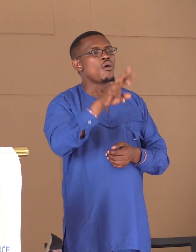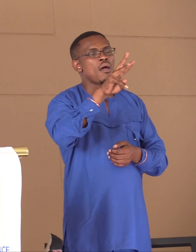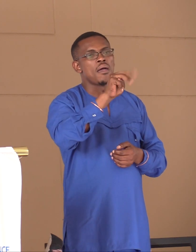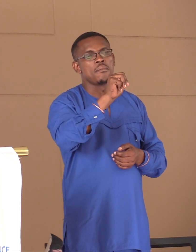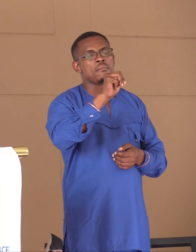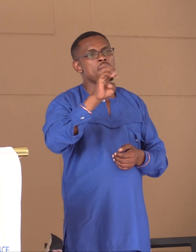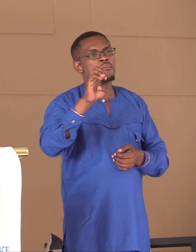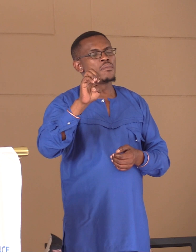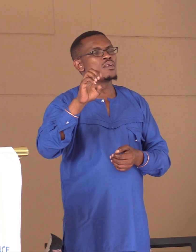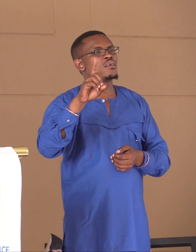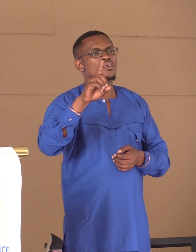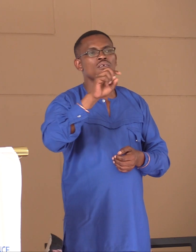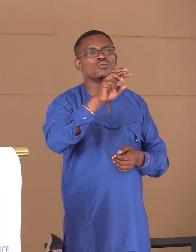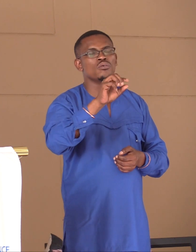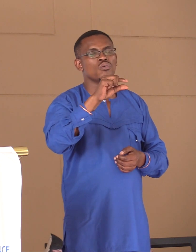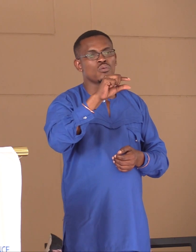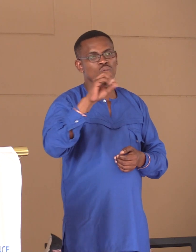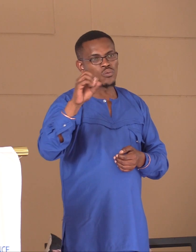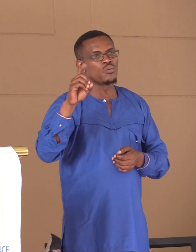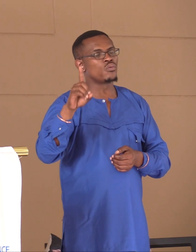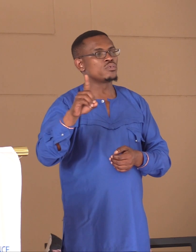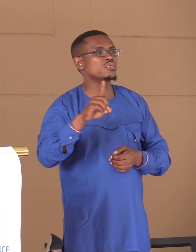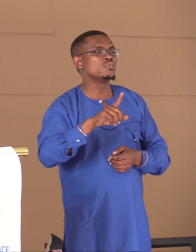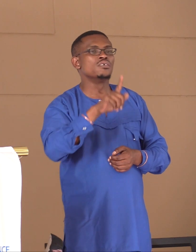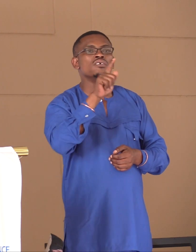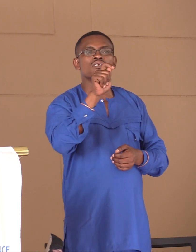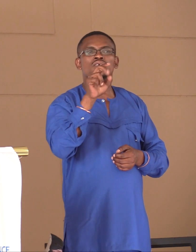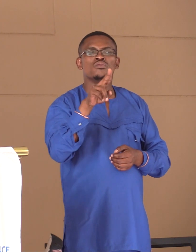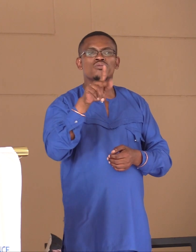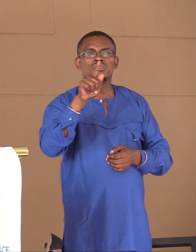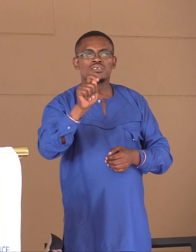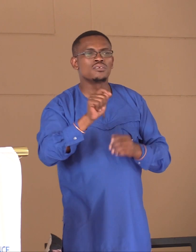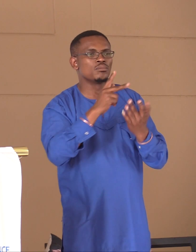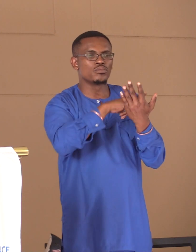Midgood, Swan University Technology Learners Project.